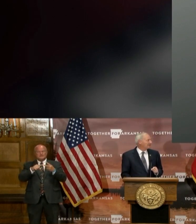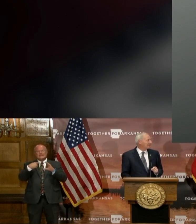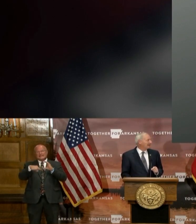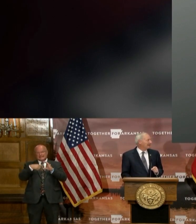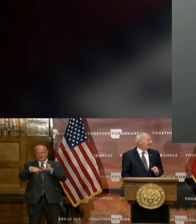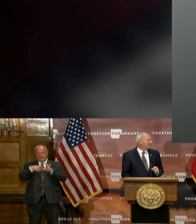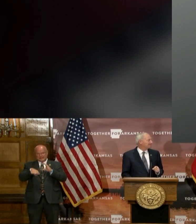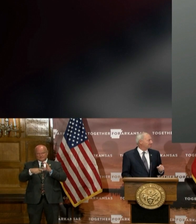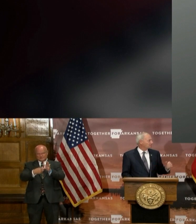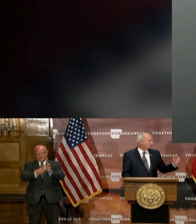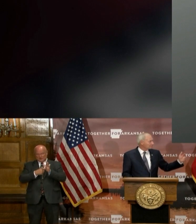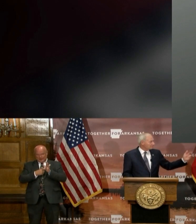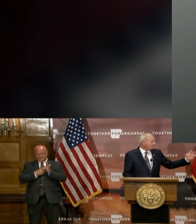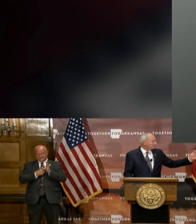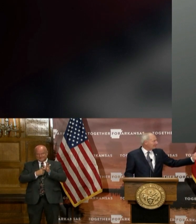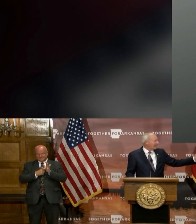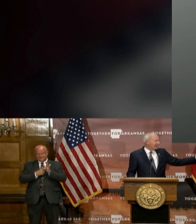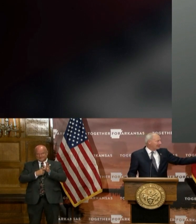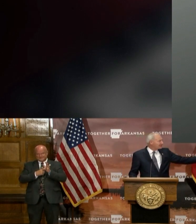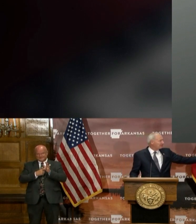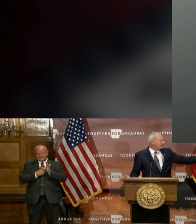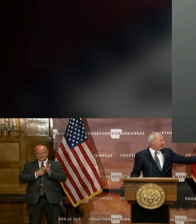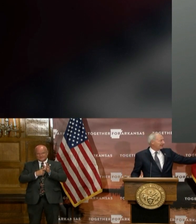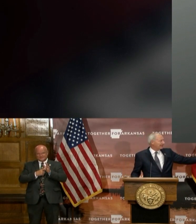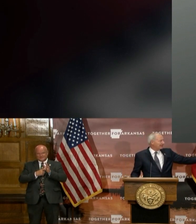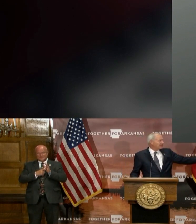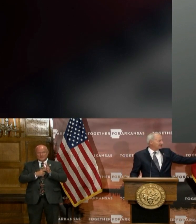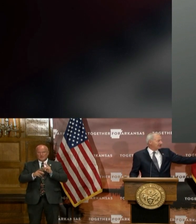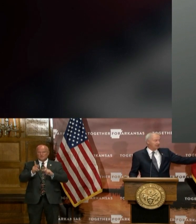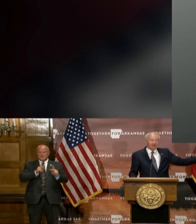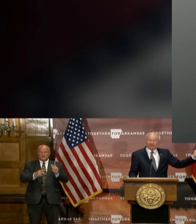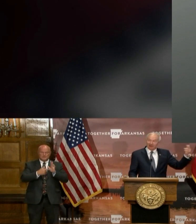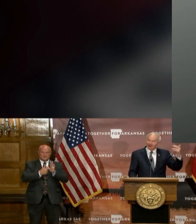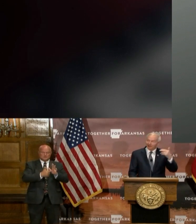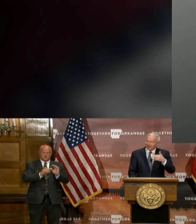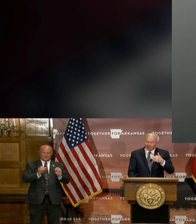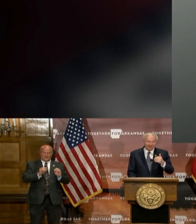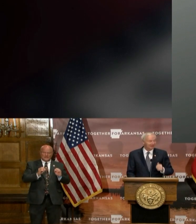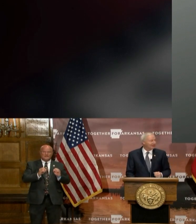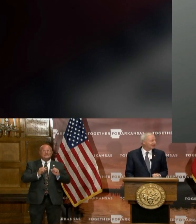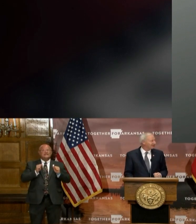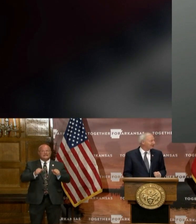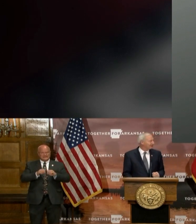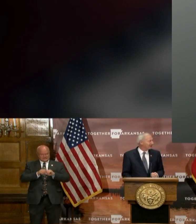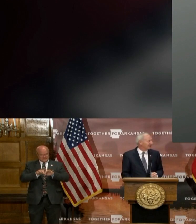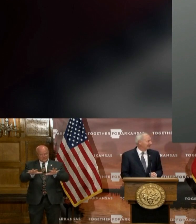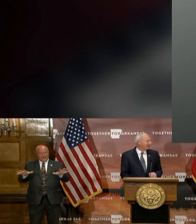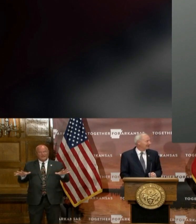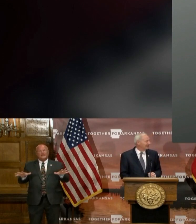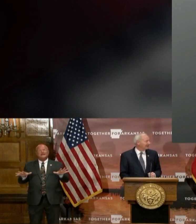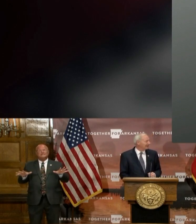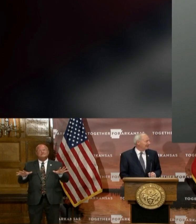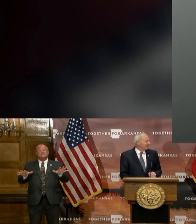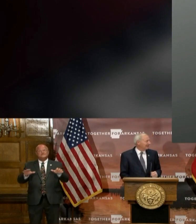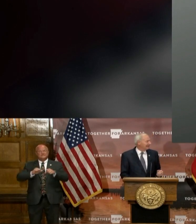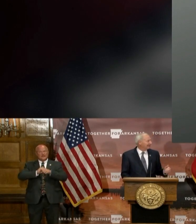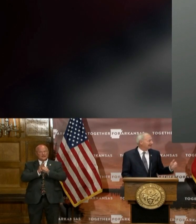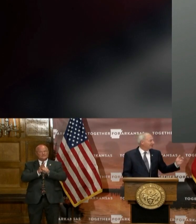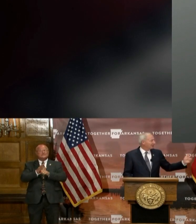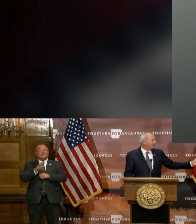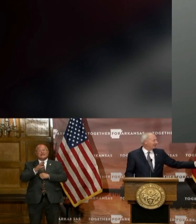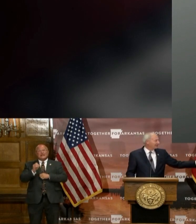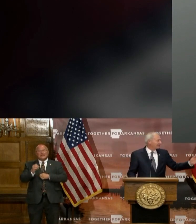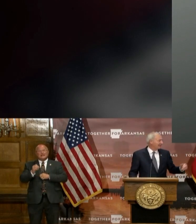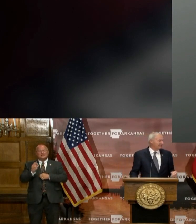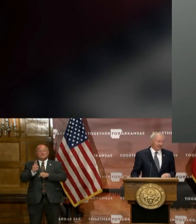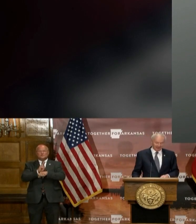address. Asymptomatic cases can spread the virus. I believe the doctor is going to talk about that. and